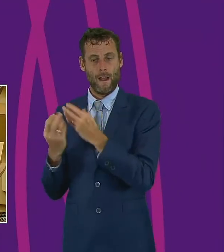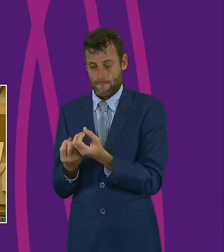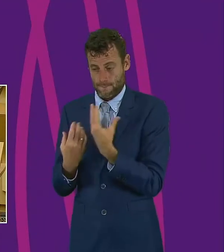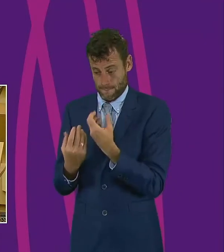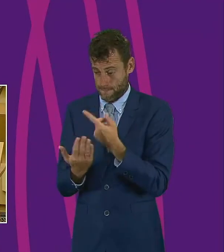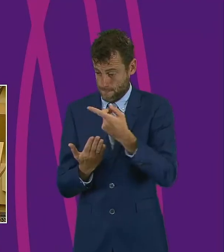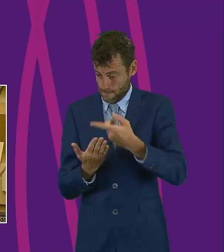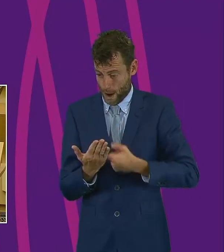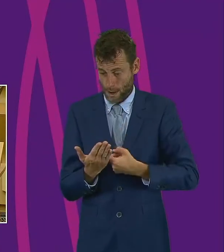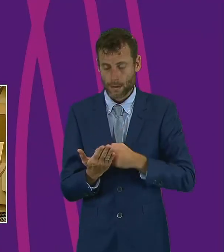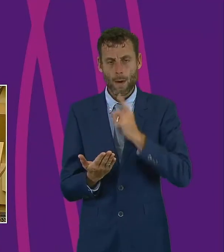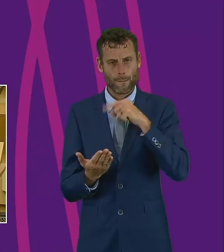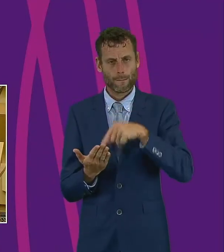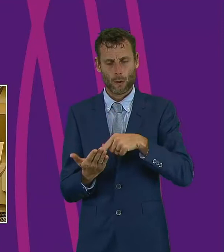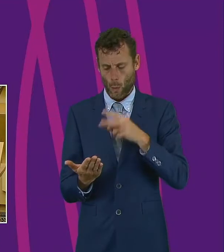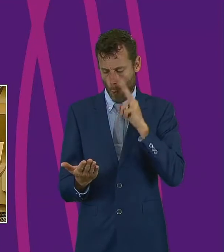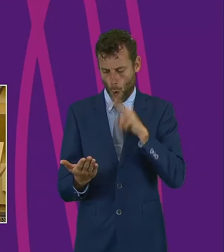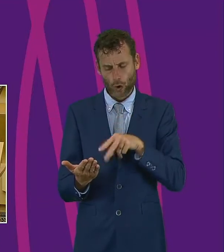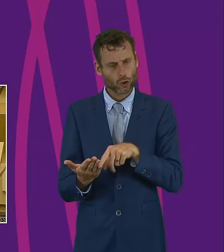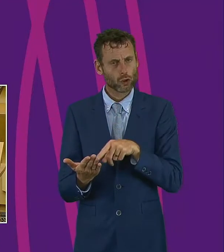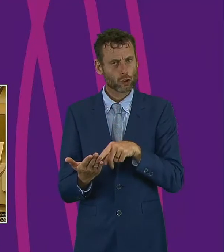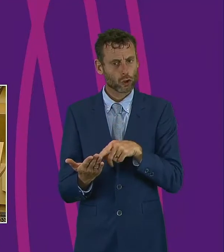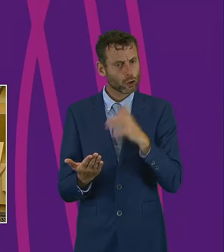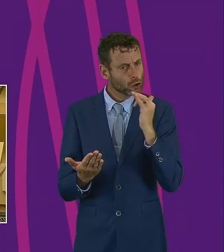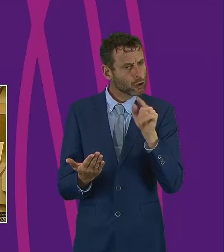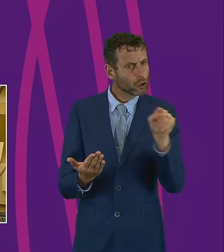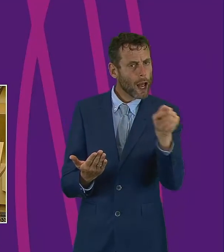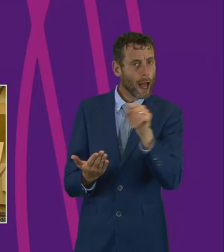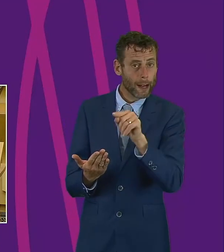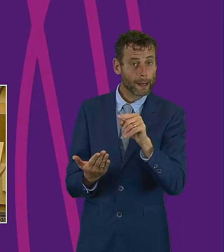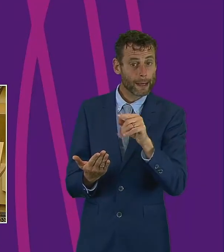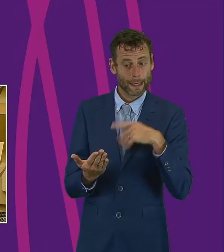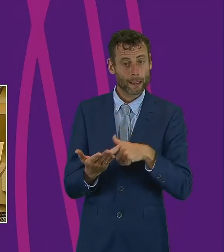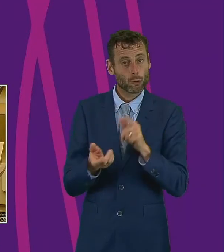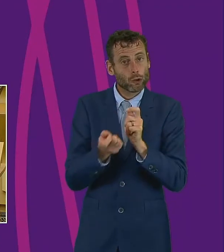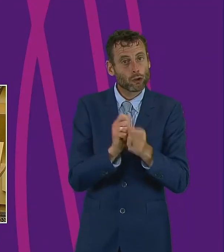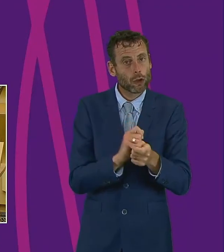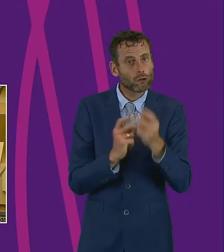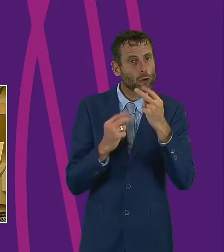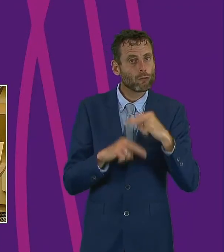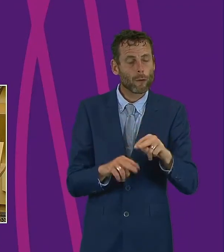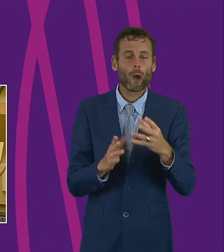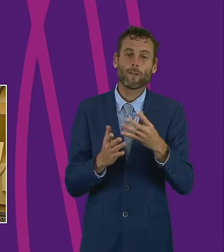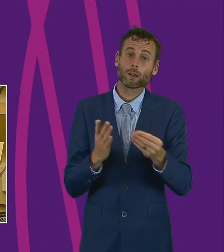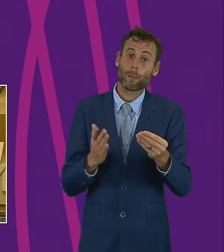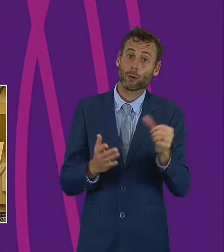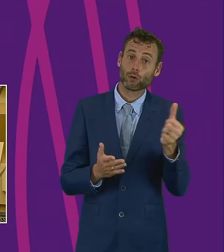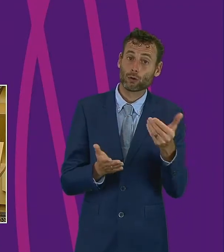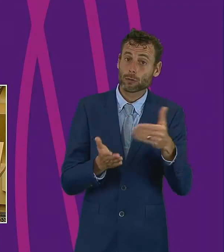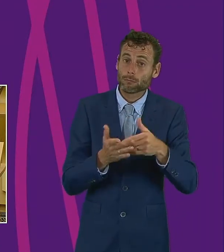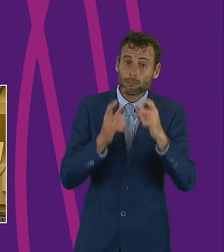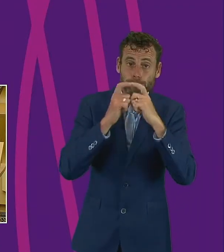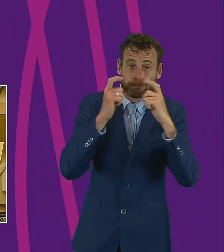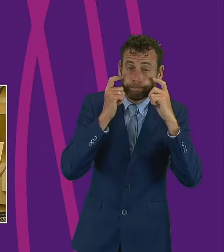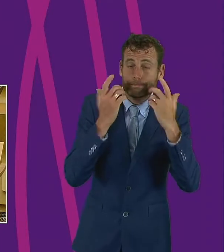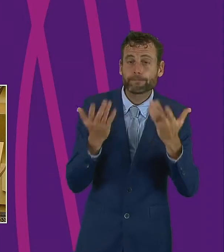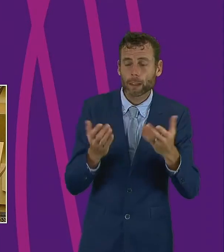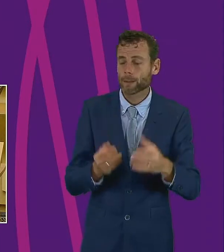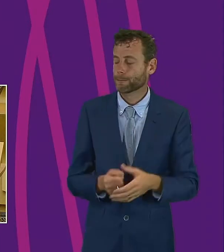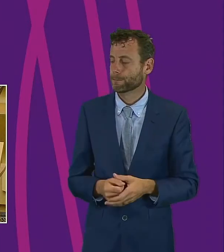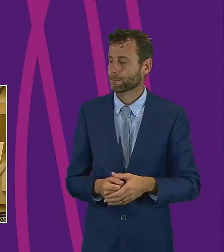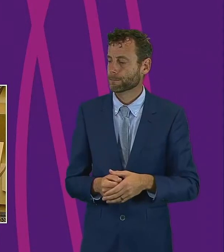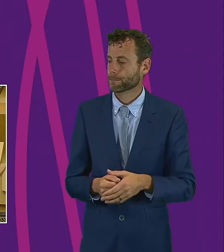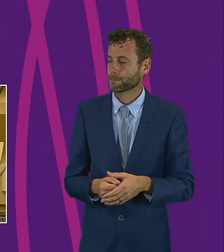under close review, and that is particularly in relation to aspects like the use of face coverings. More generally, I